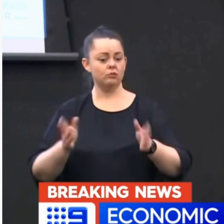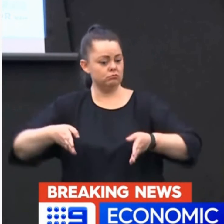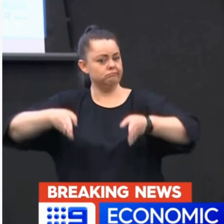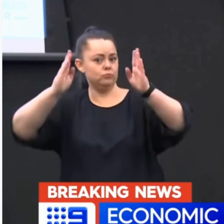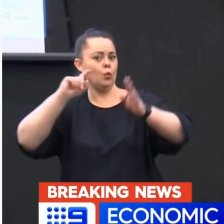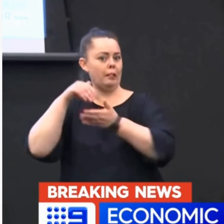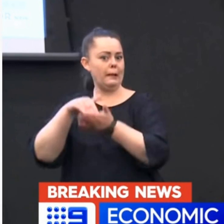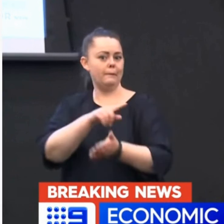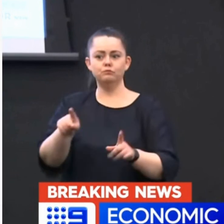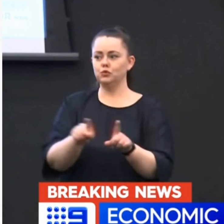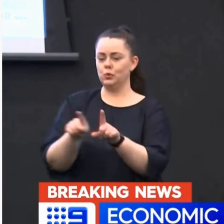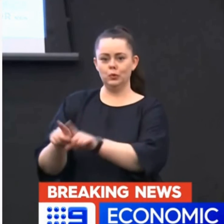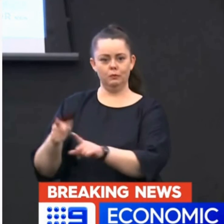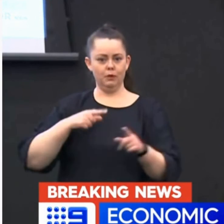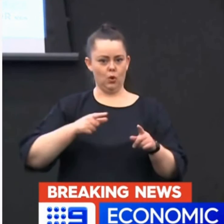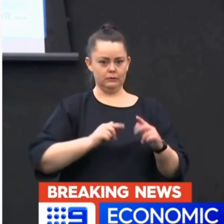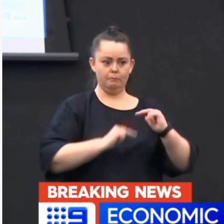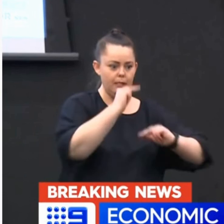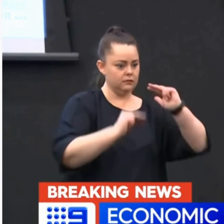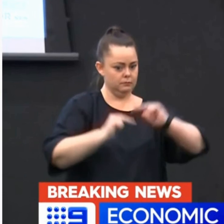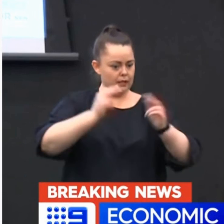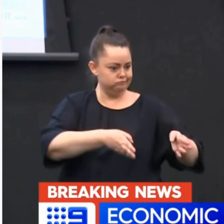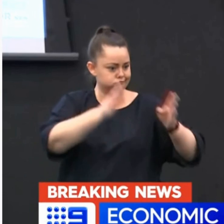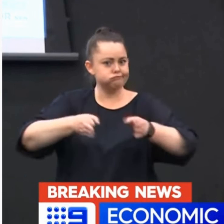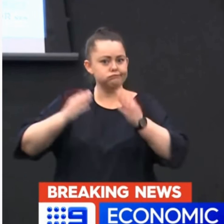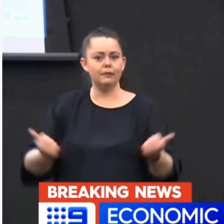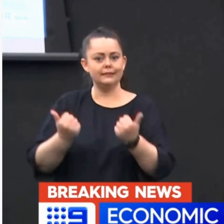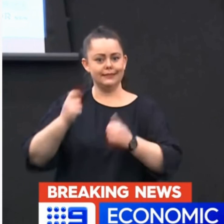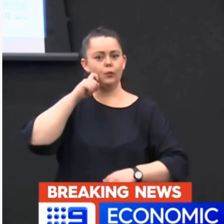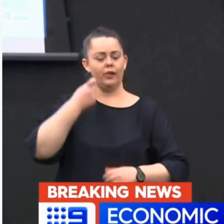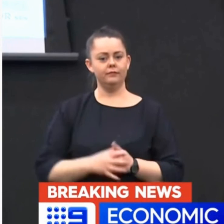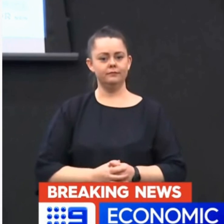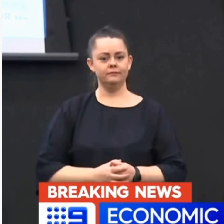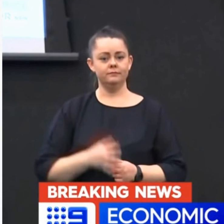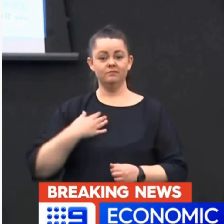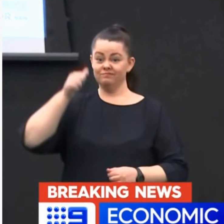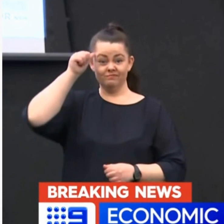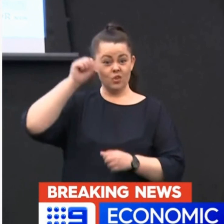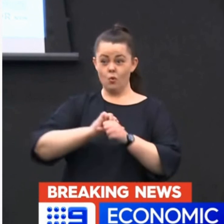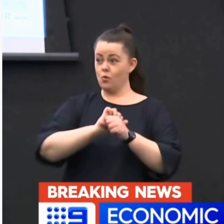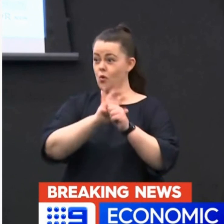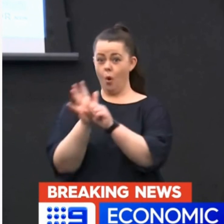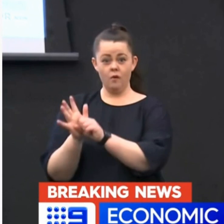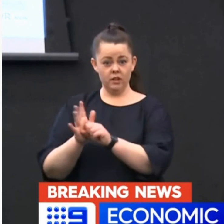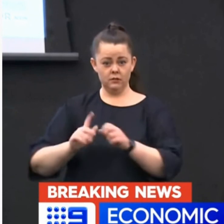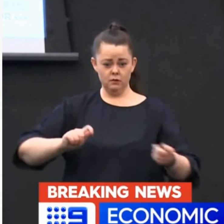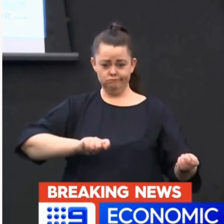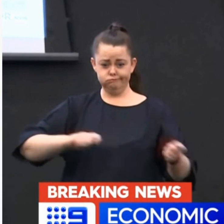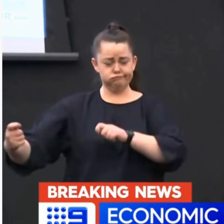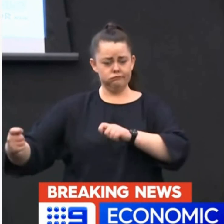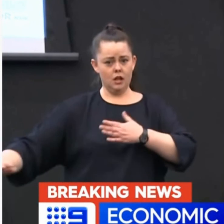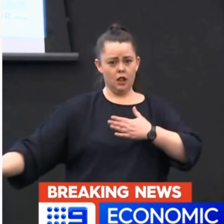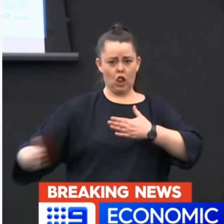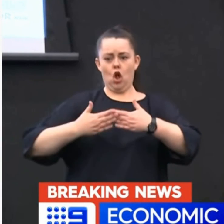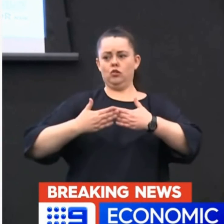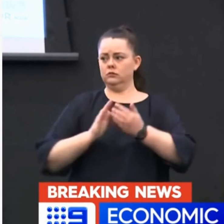once-in-a-generation, once-in-a-lifetime economic catastrophe for New South Wales. But because of our strong health strategy, because of this